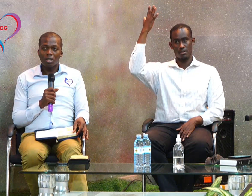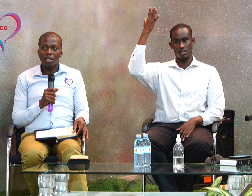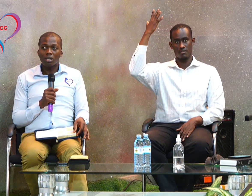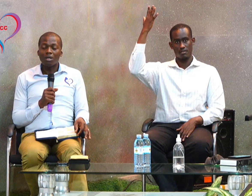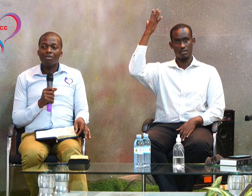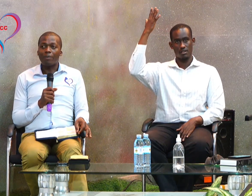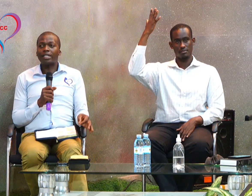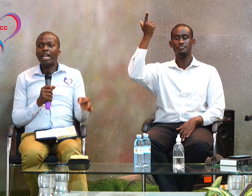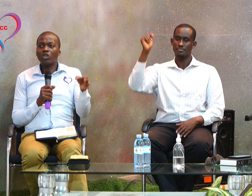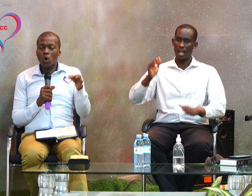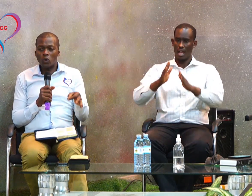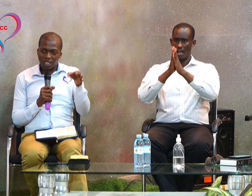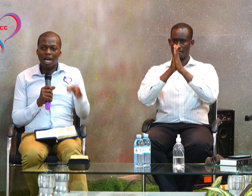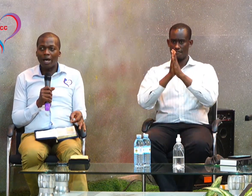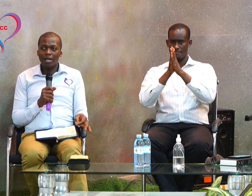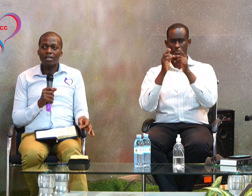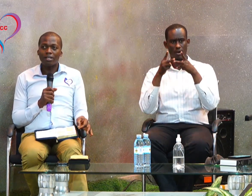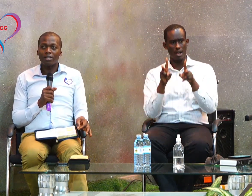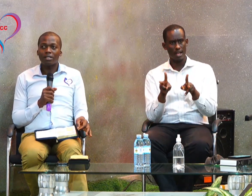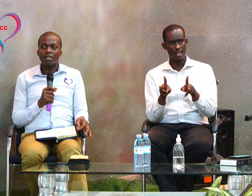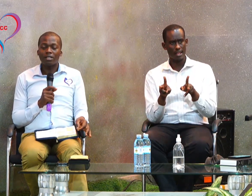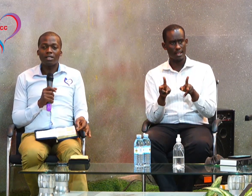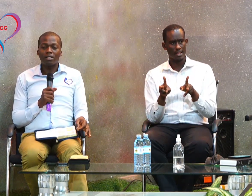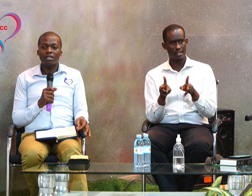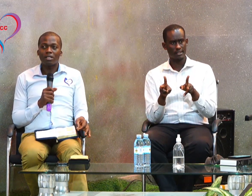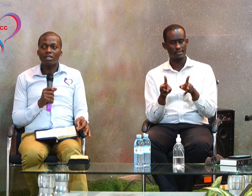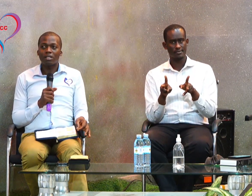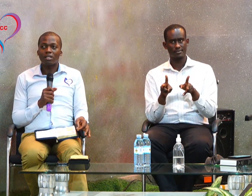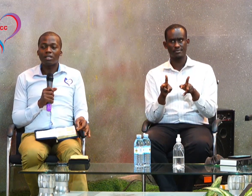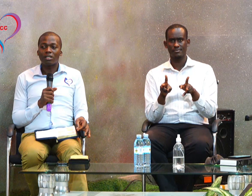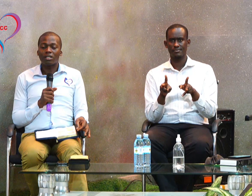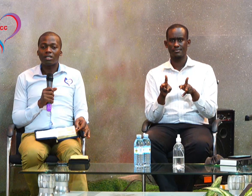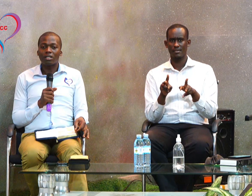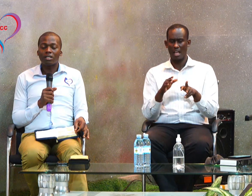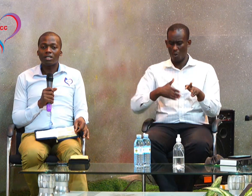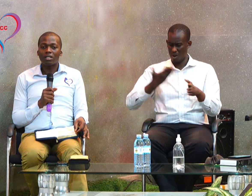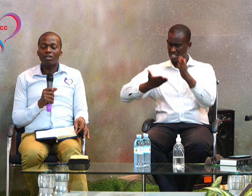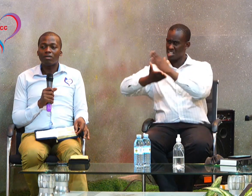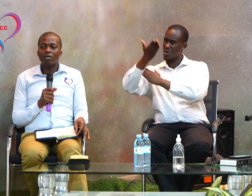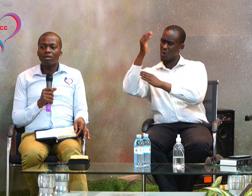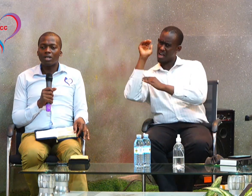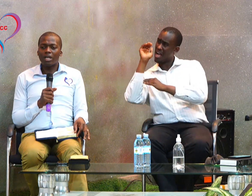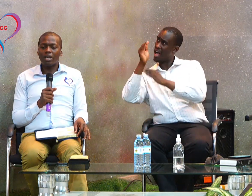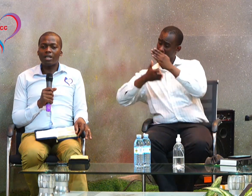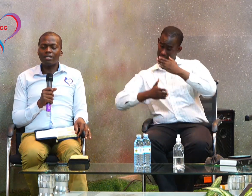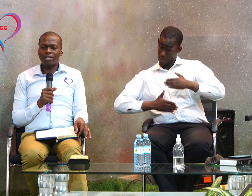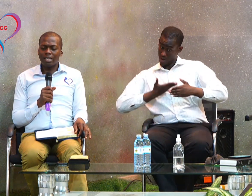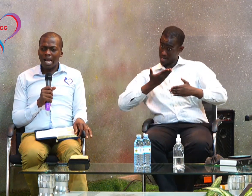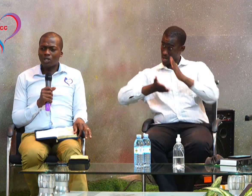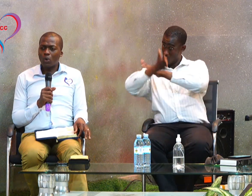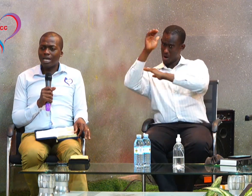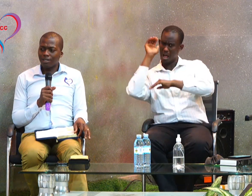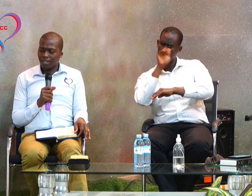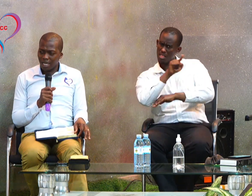start praying. Batandika okusaba. And I wish God comes and asks them, what are you praying for? Era